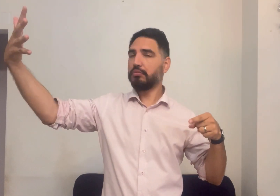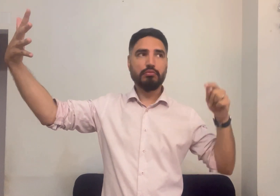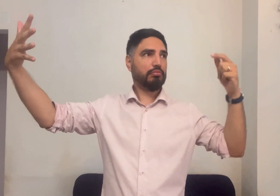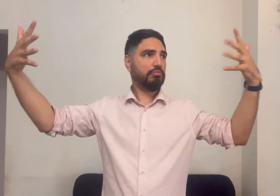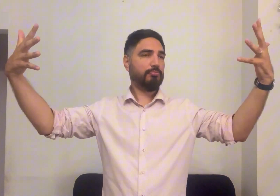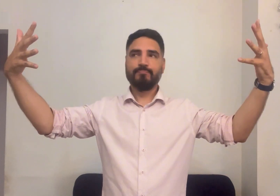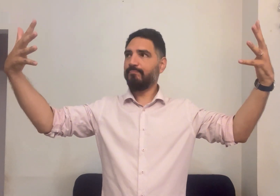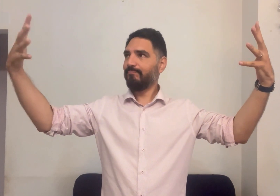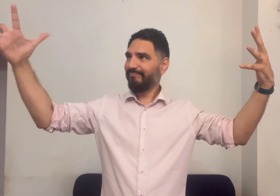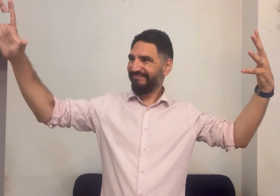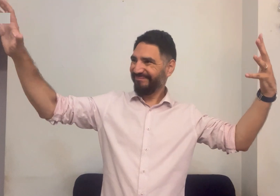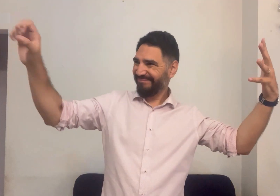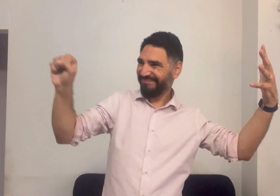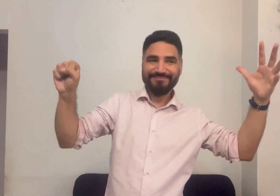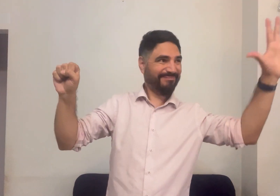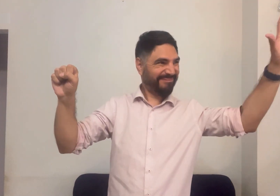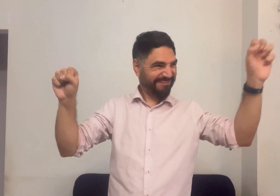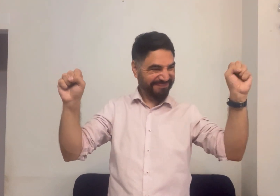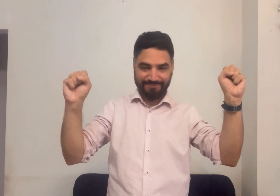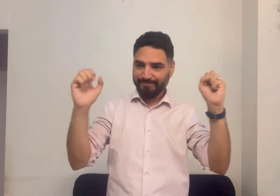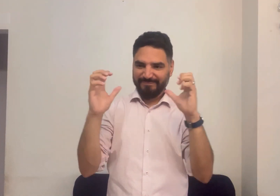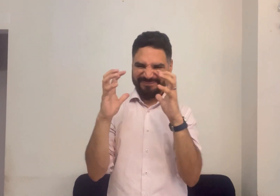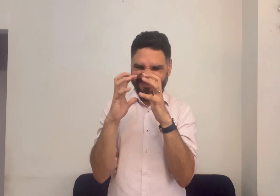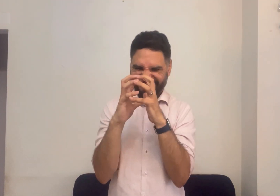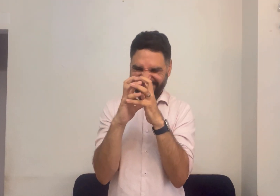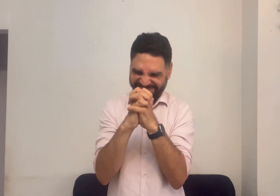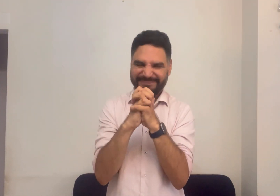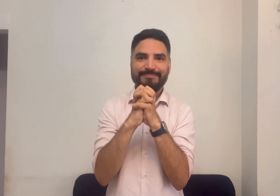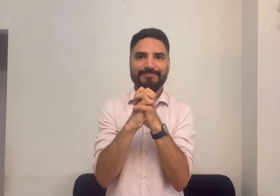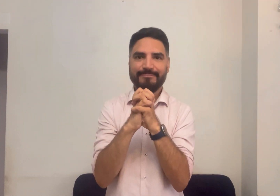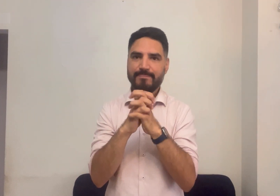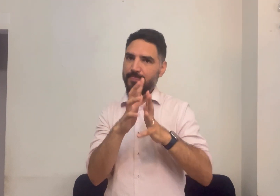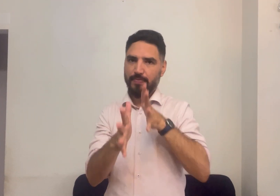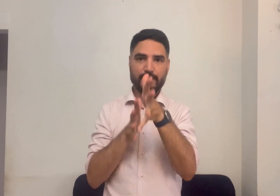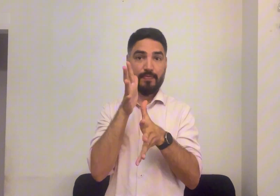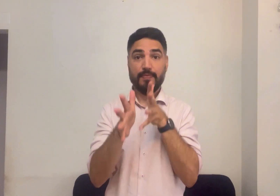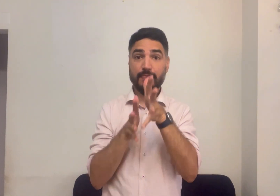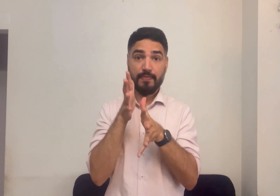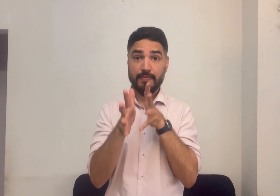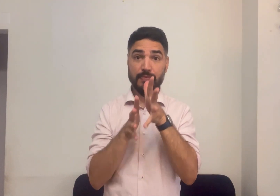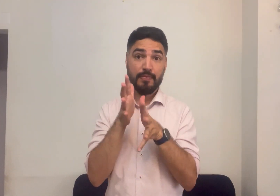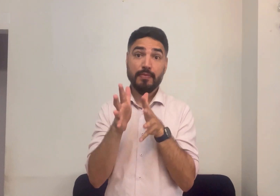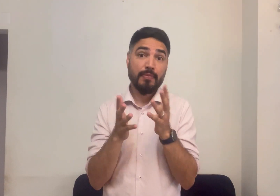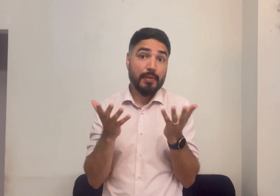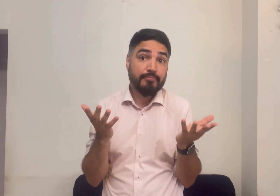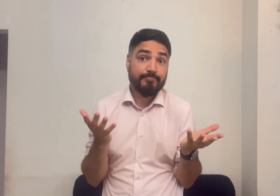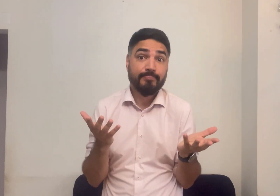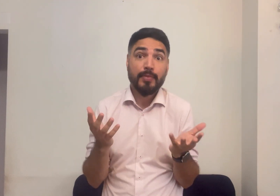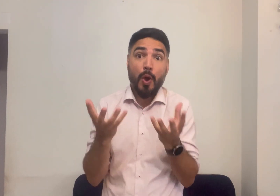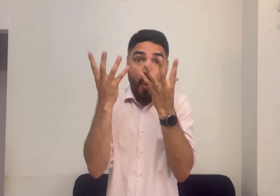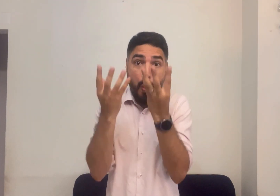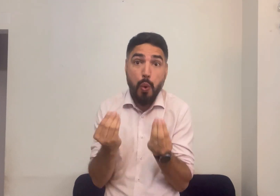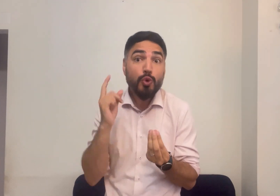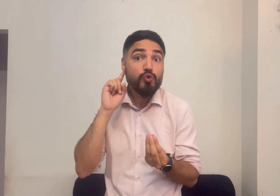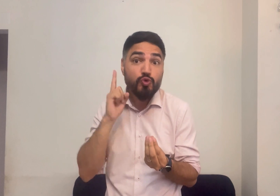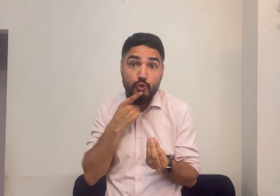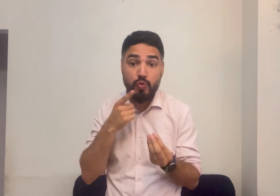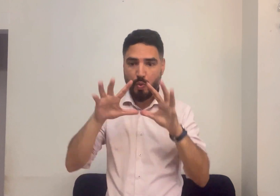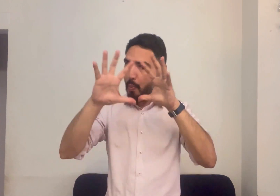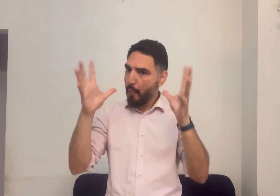are equally essential. In fact, I need both types to communicate in sign language. Deaf culture,